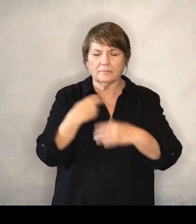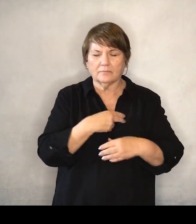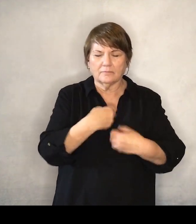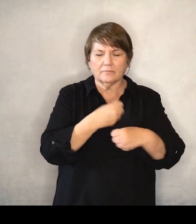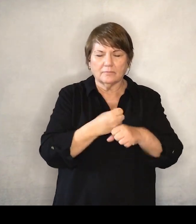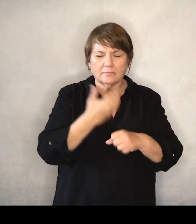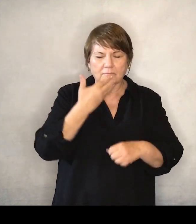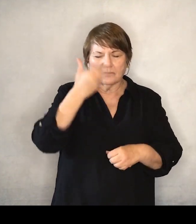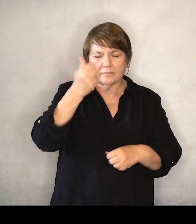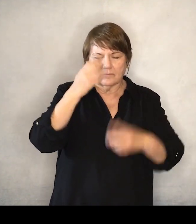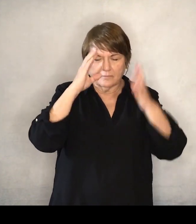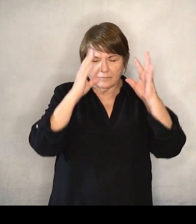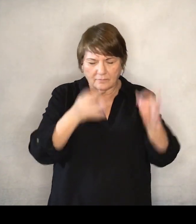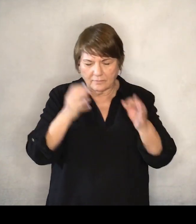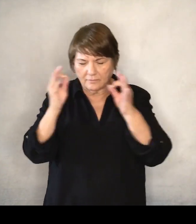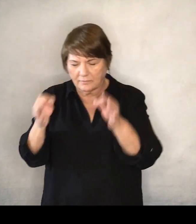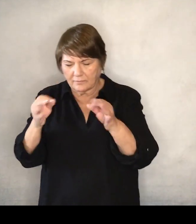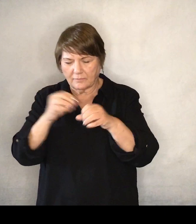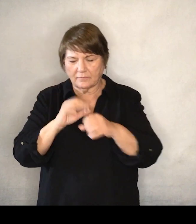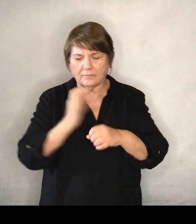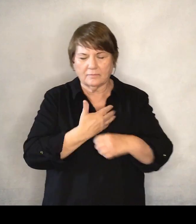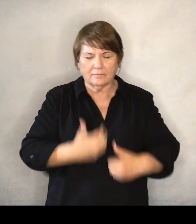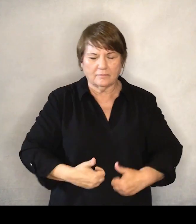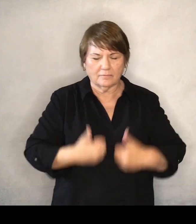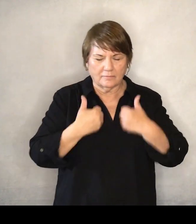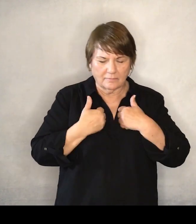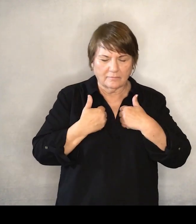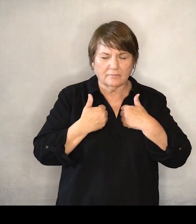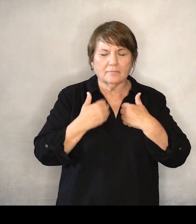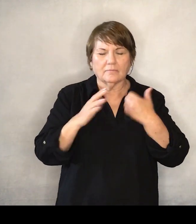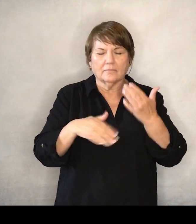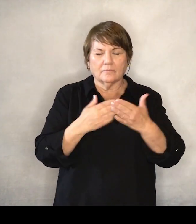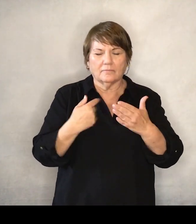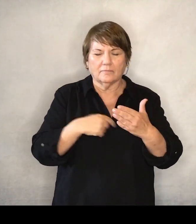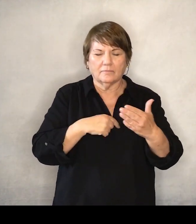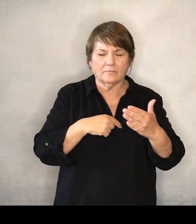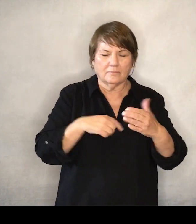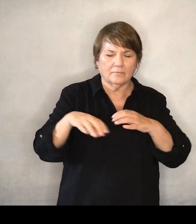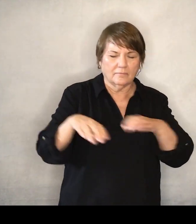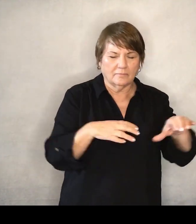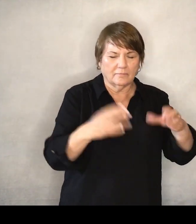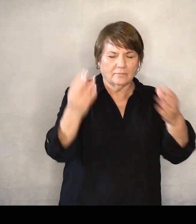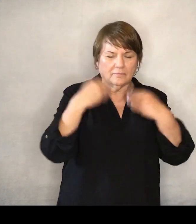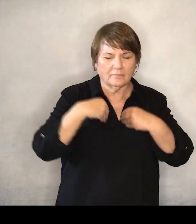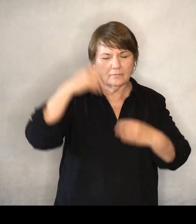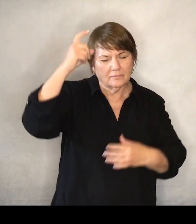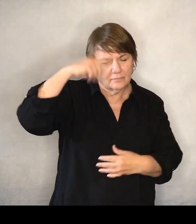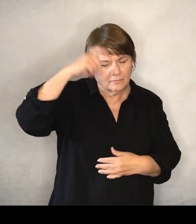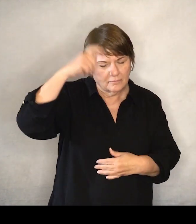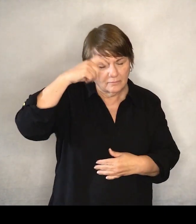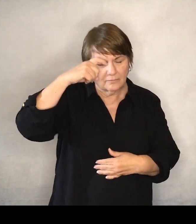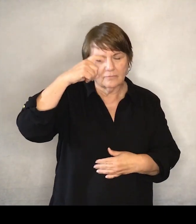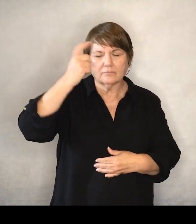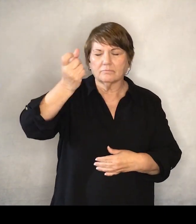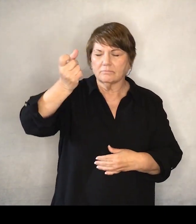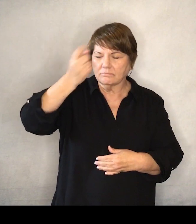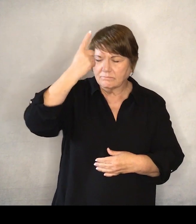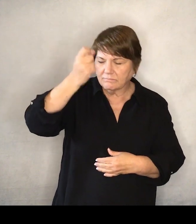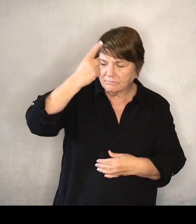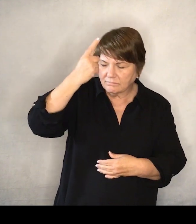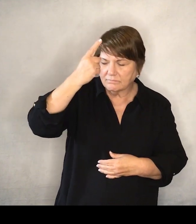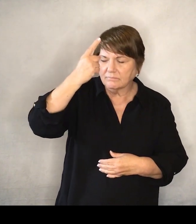the best judgments possible in our lives and in all we do. Grant us wisdom,